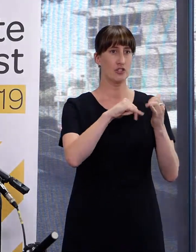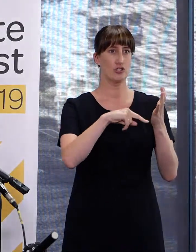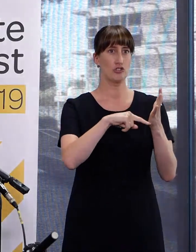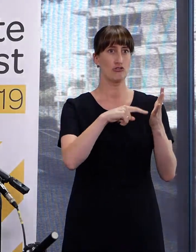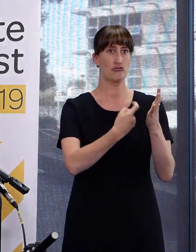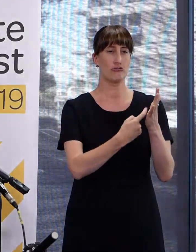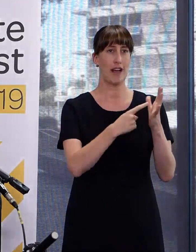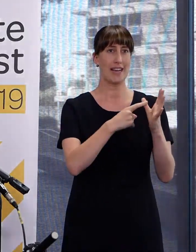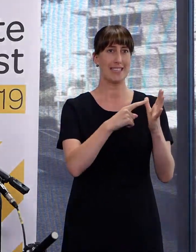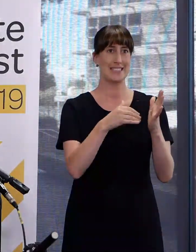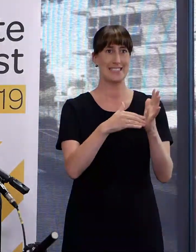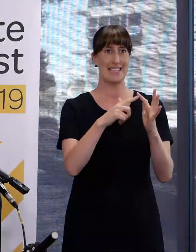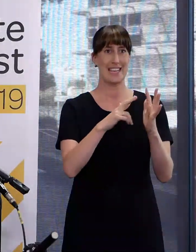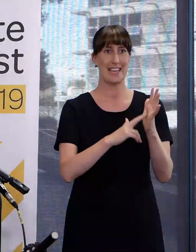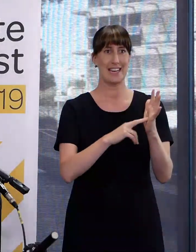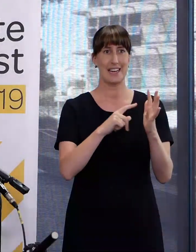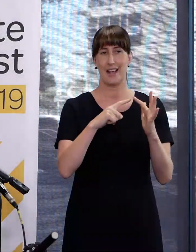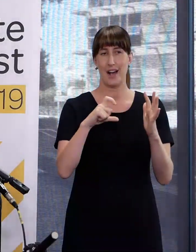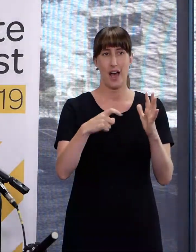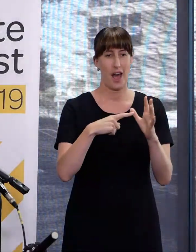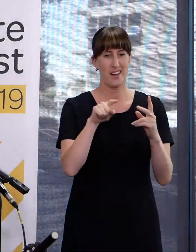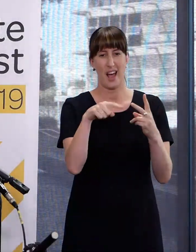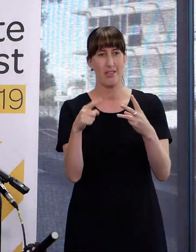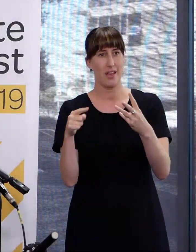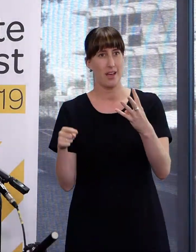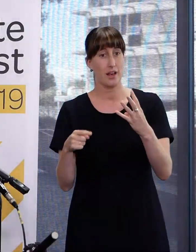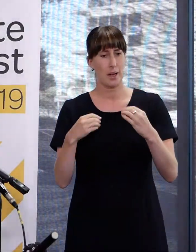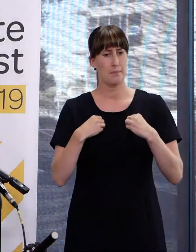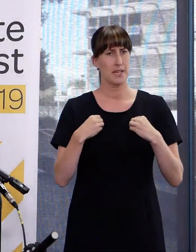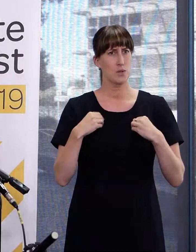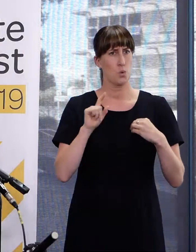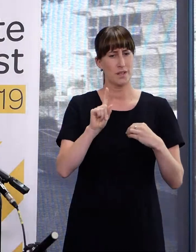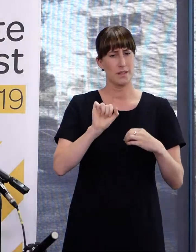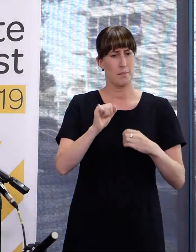approvals? And do you have a timeline in your head for when they might get provisional